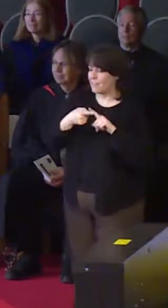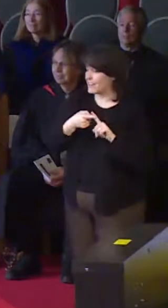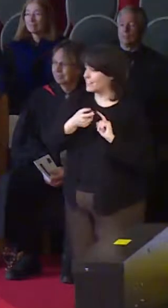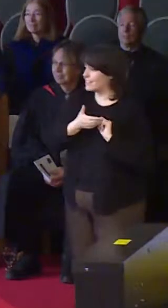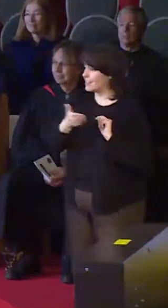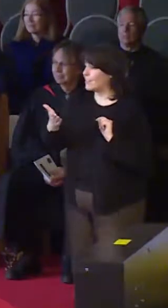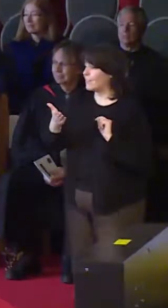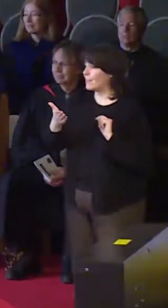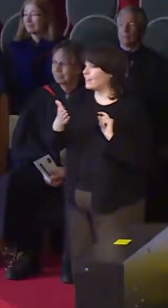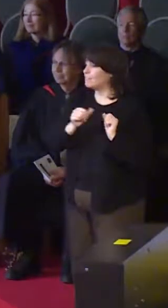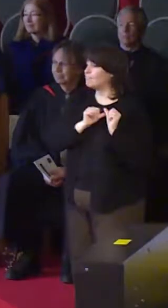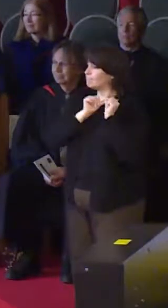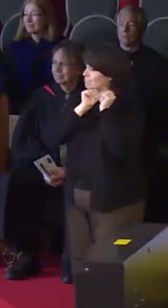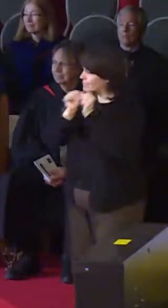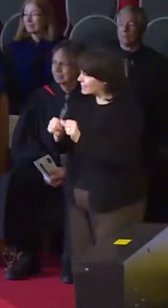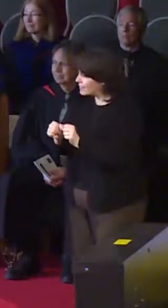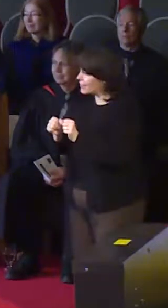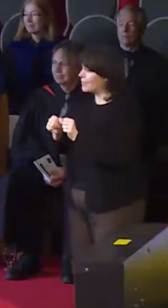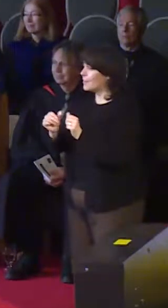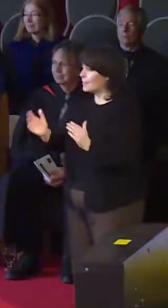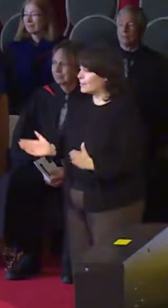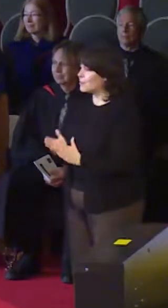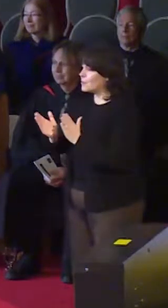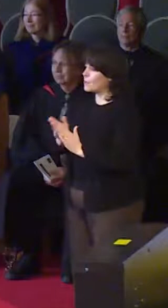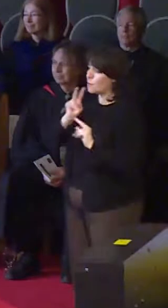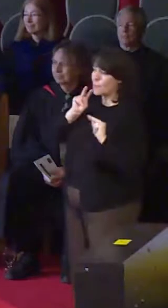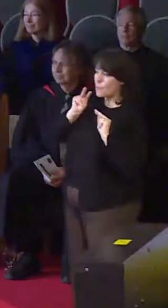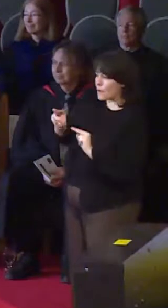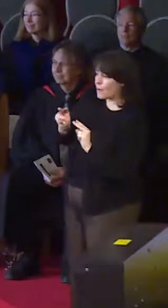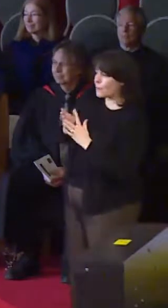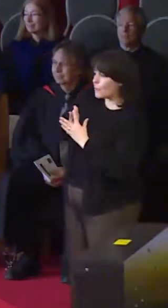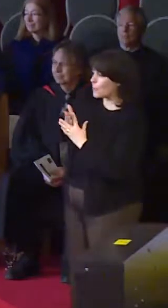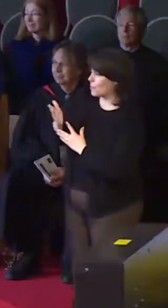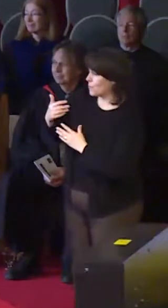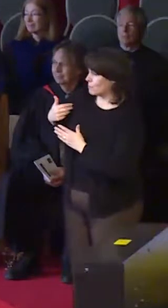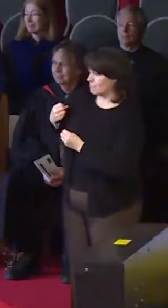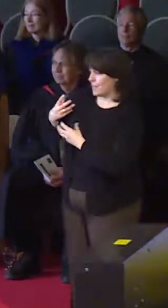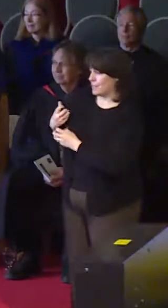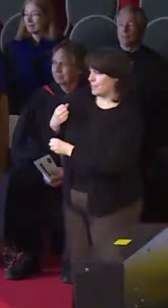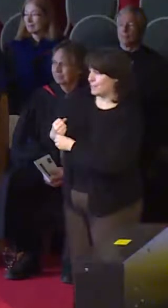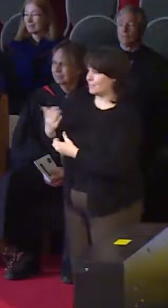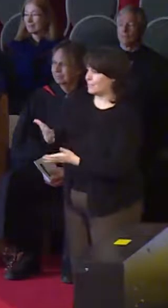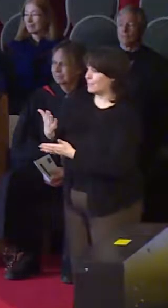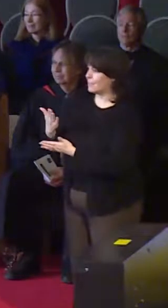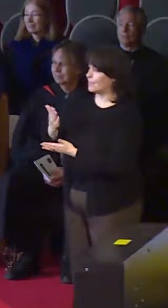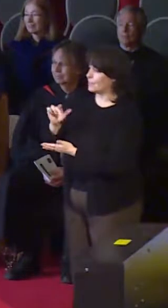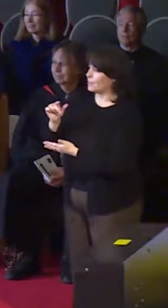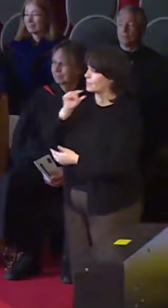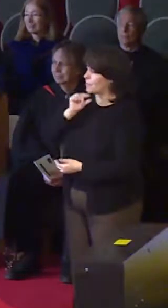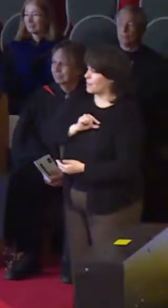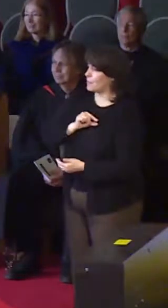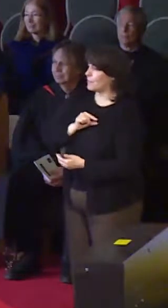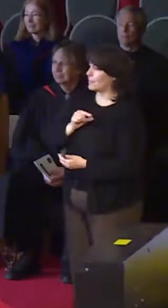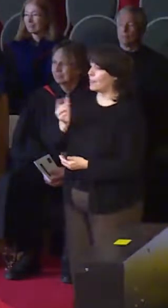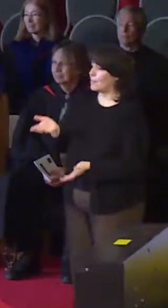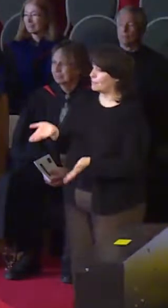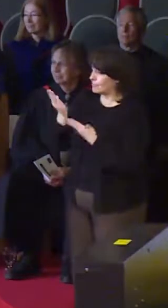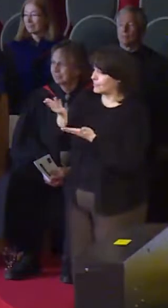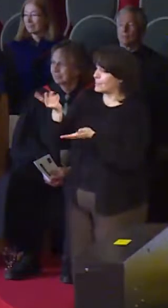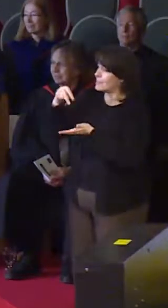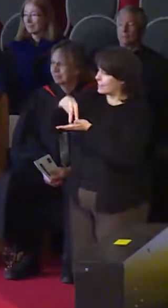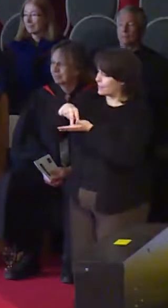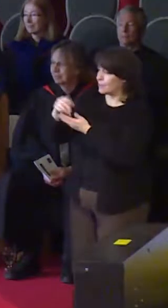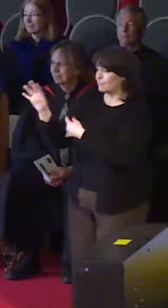friends who have supported you from the sidelines and throughout your time at Guelph. So graduates, I invite you, actually all to stand